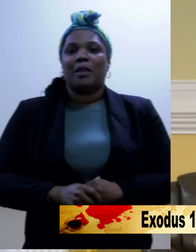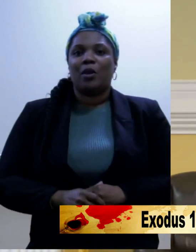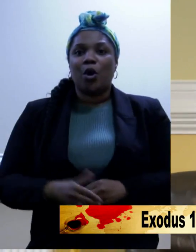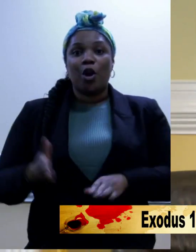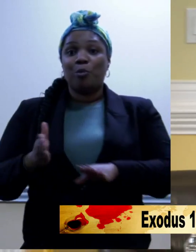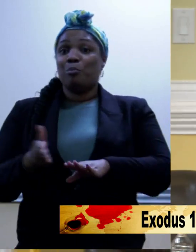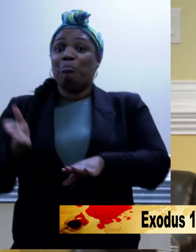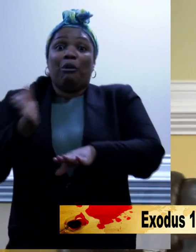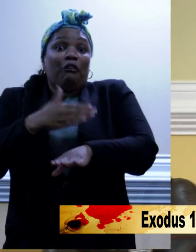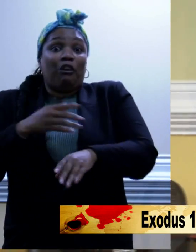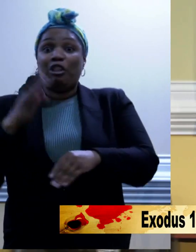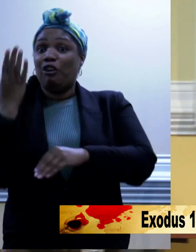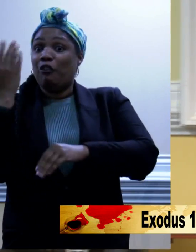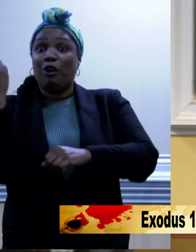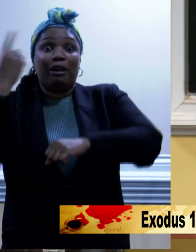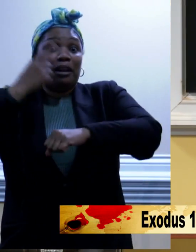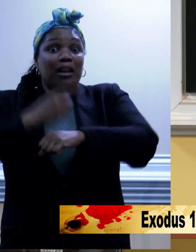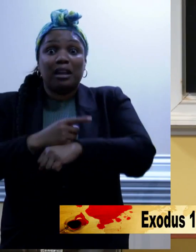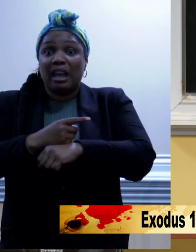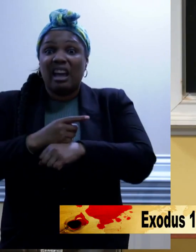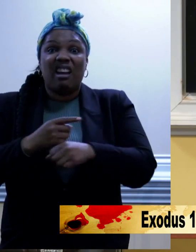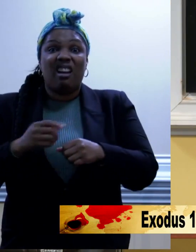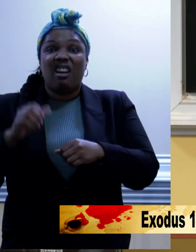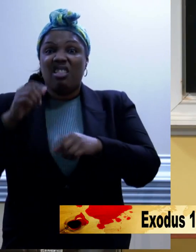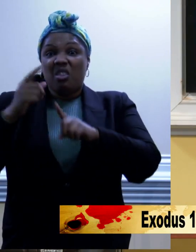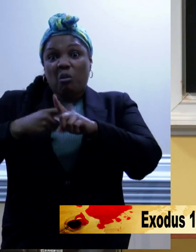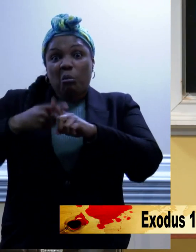Before the 14th day of the month, Abel.